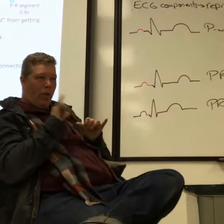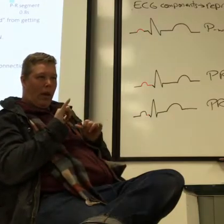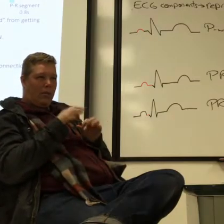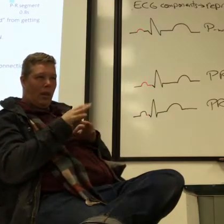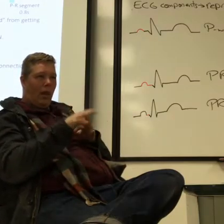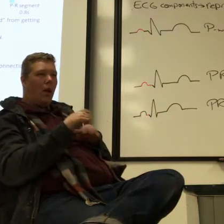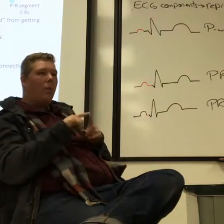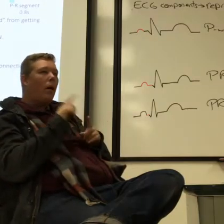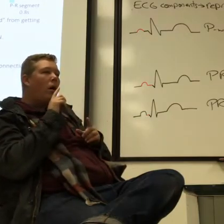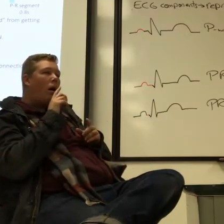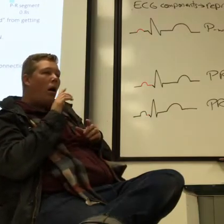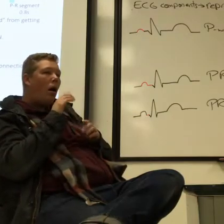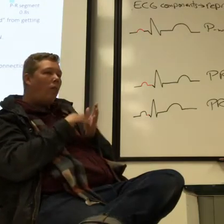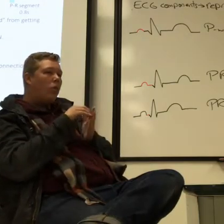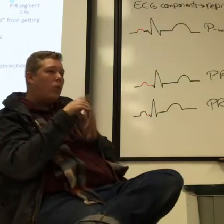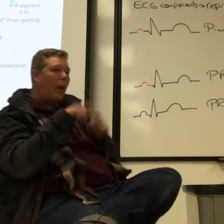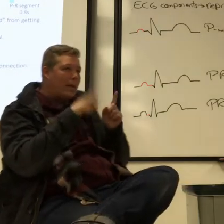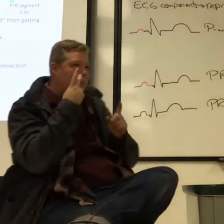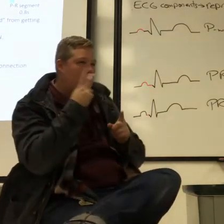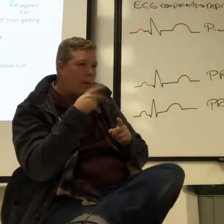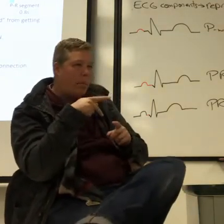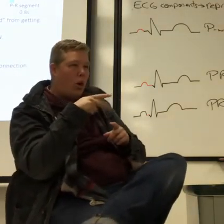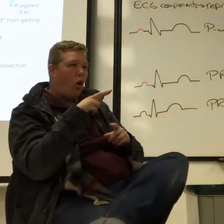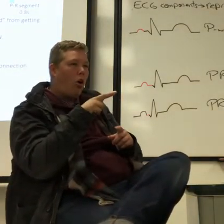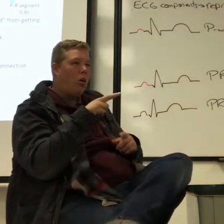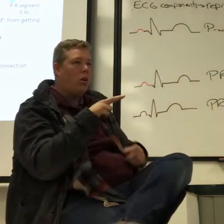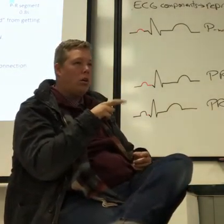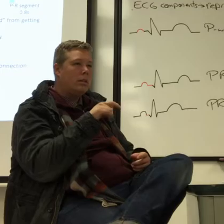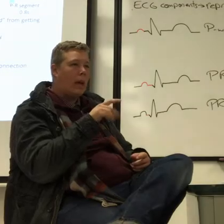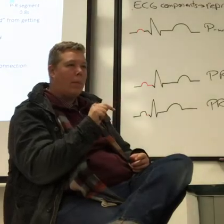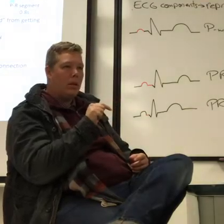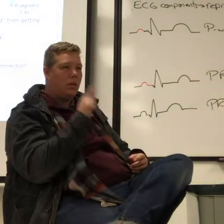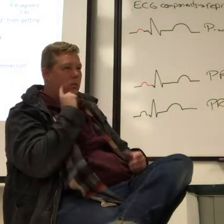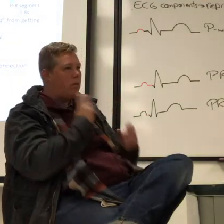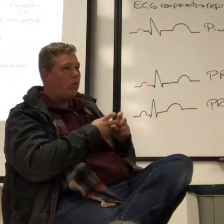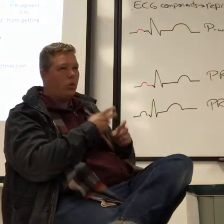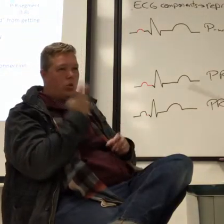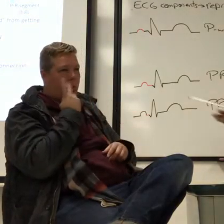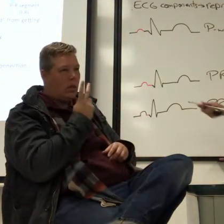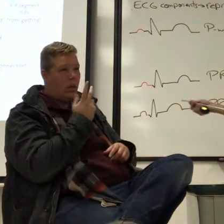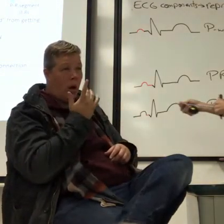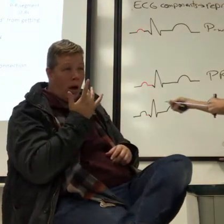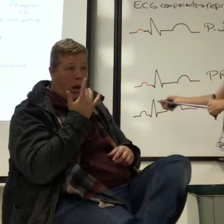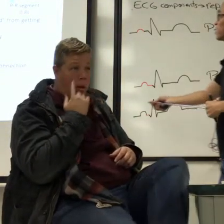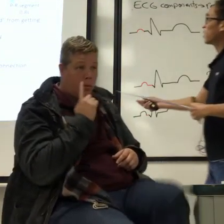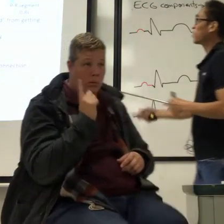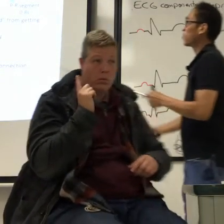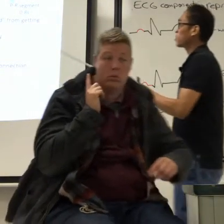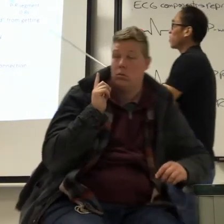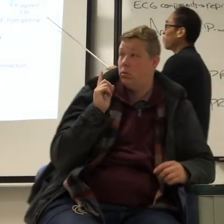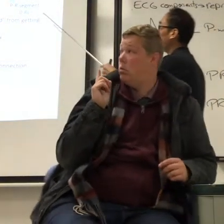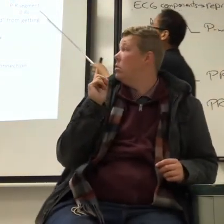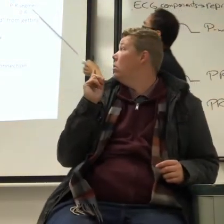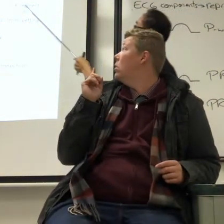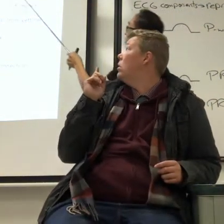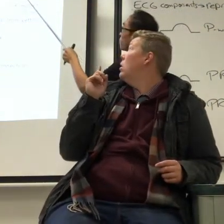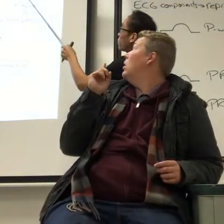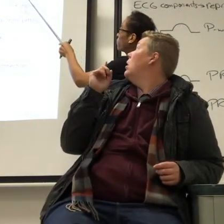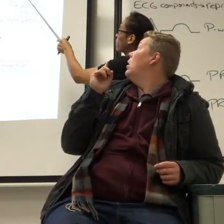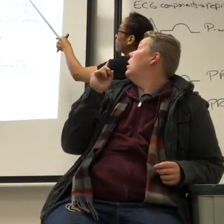can't see the PR segment. It's very difficult to see for students because, I mean, look in mine. See how there's a little